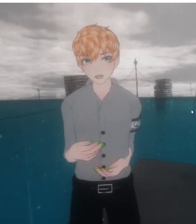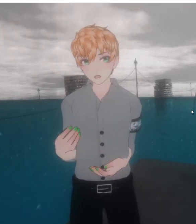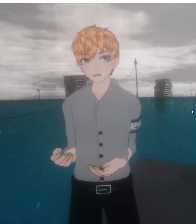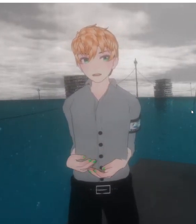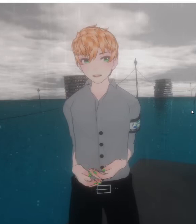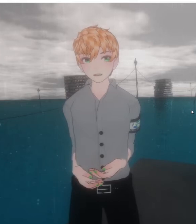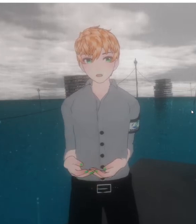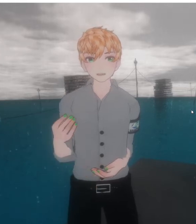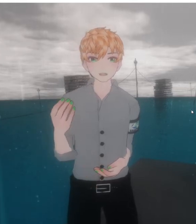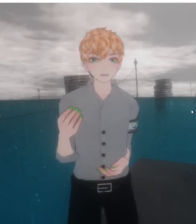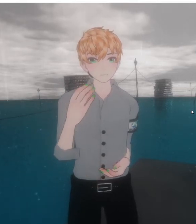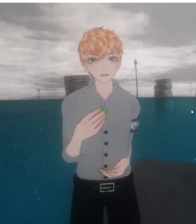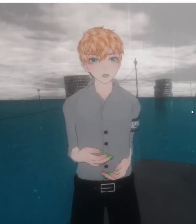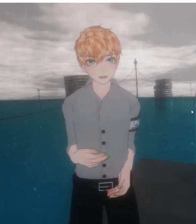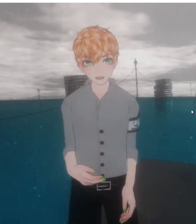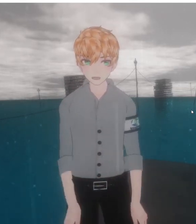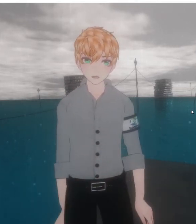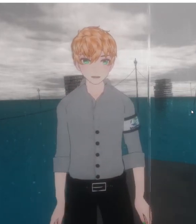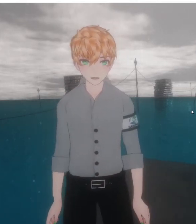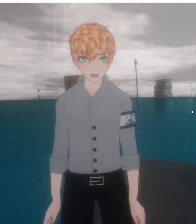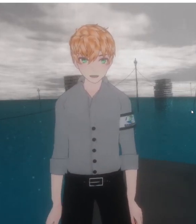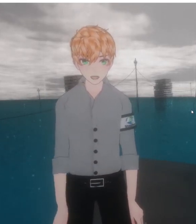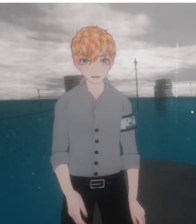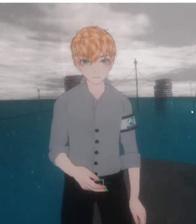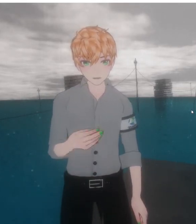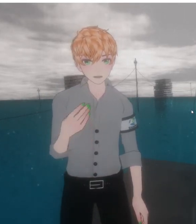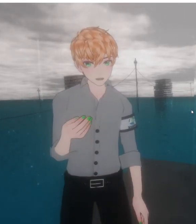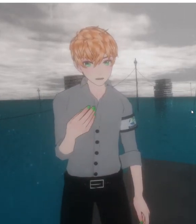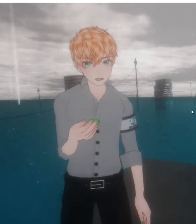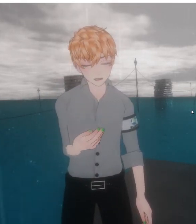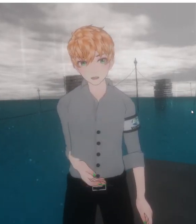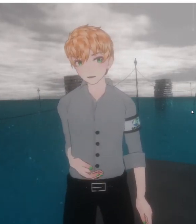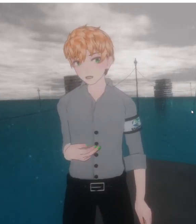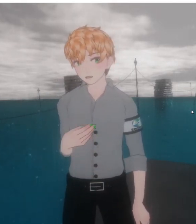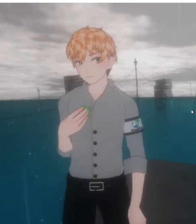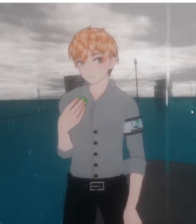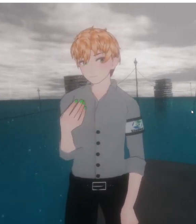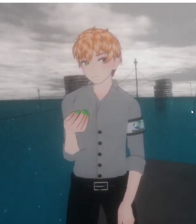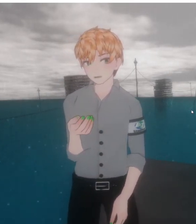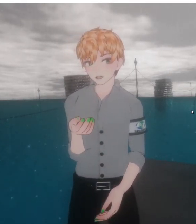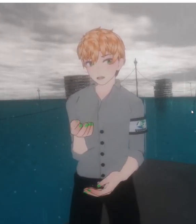that situation. You can only become emotionally let down if you can't actually form that